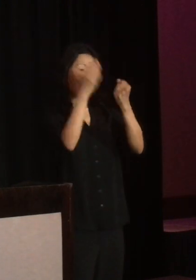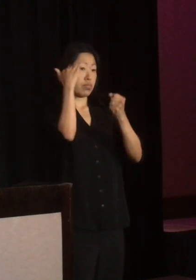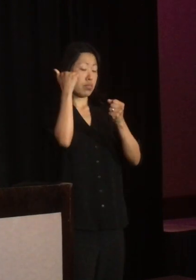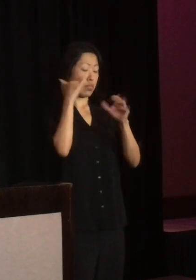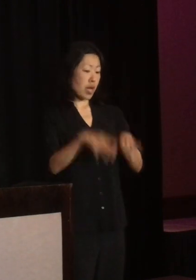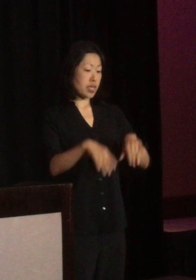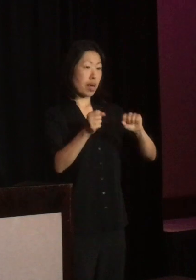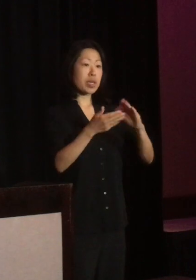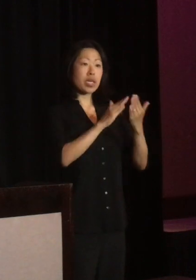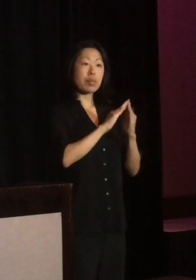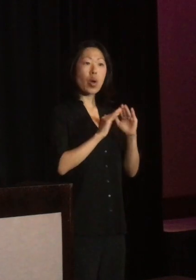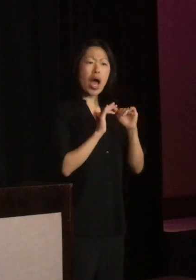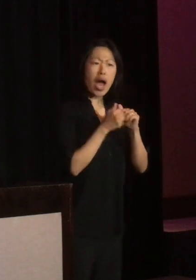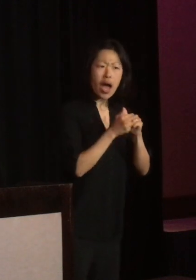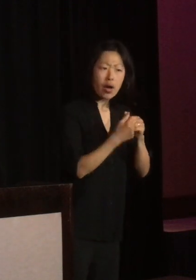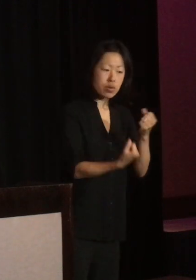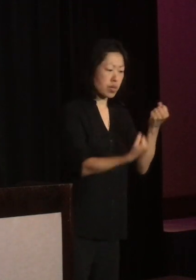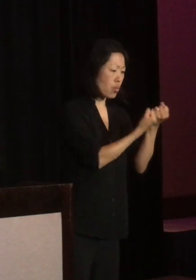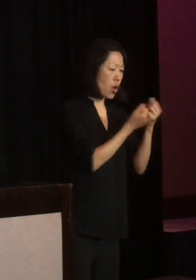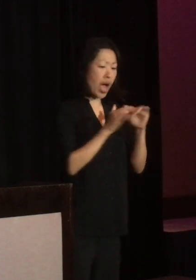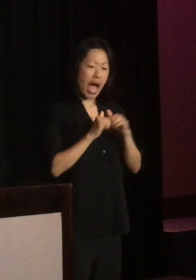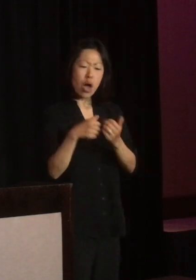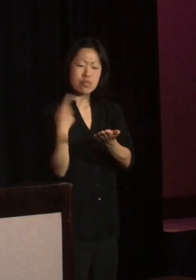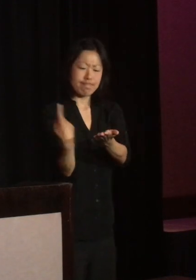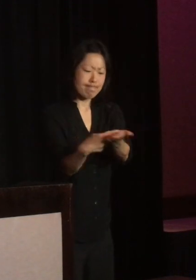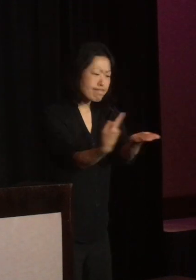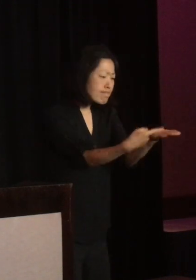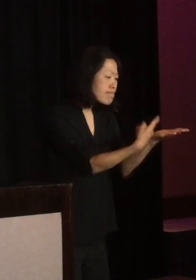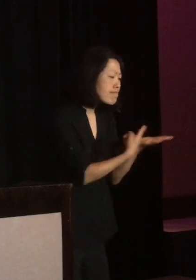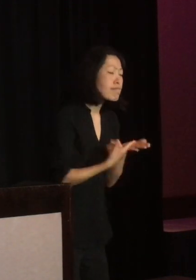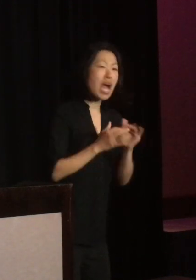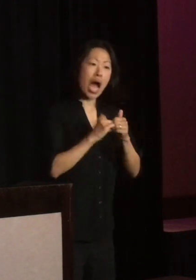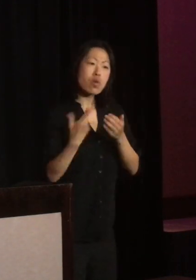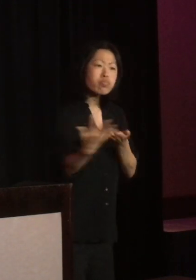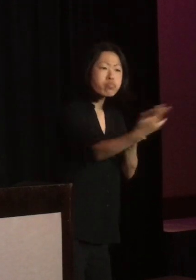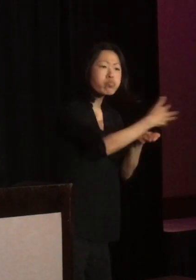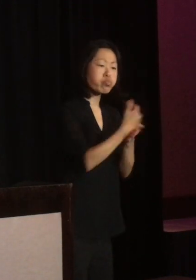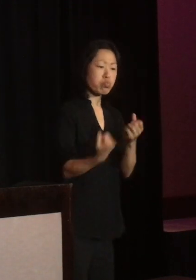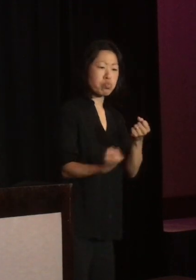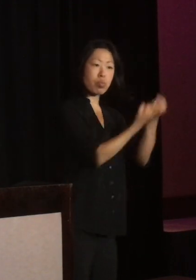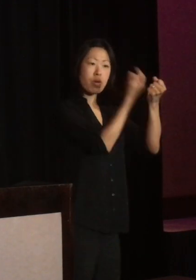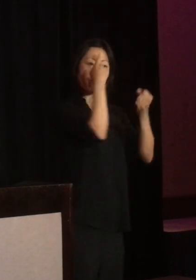community, and how can we talk about these issues in ways that garners the support that we need?